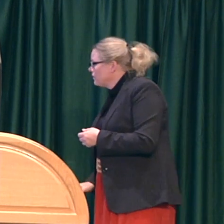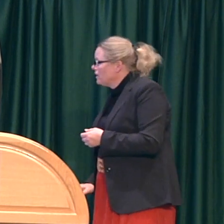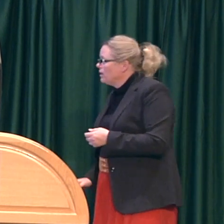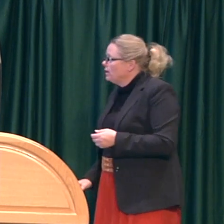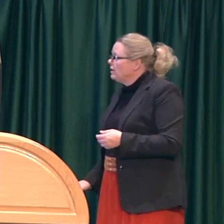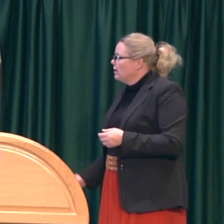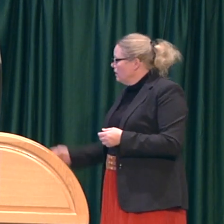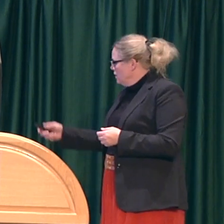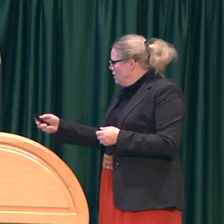Cognitive issues.